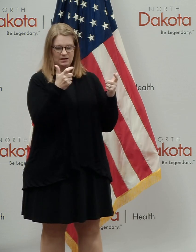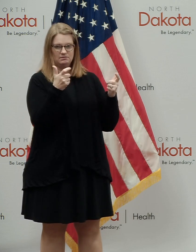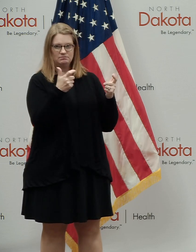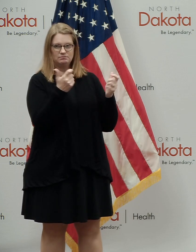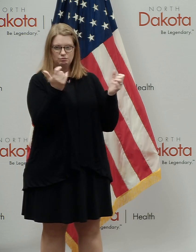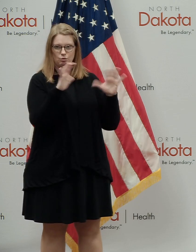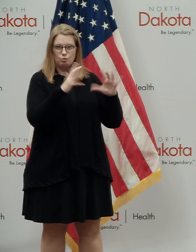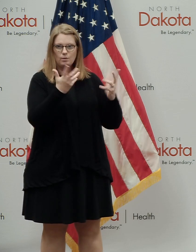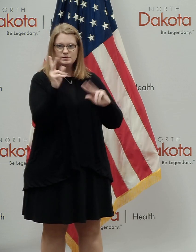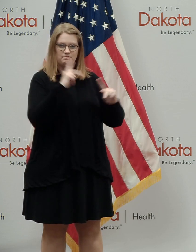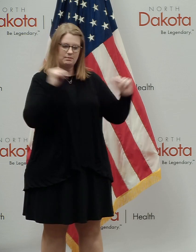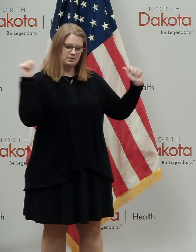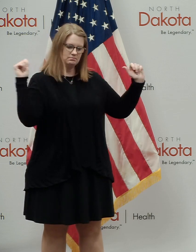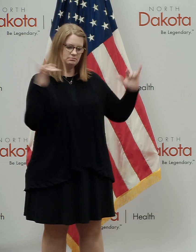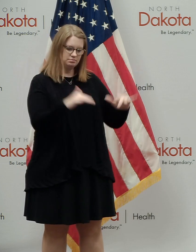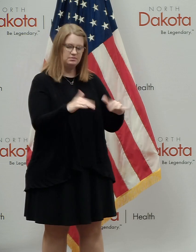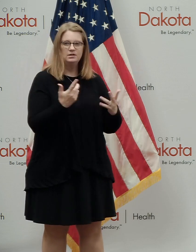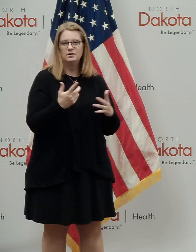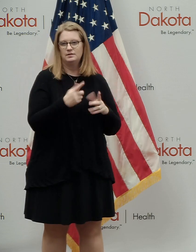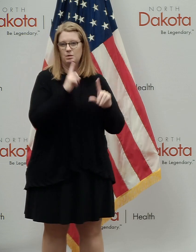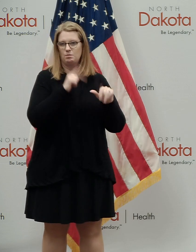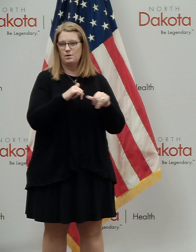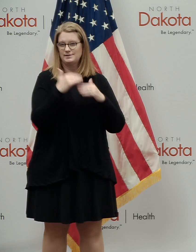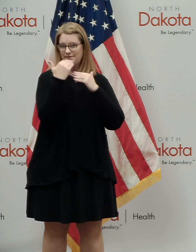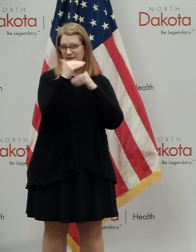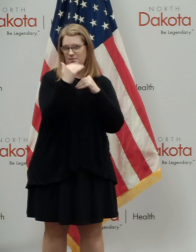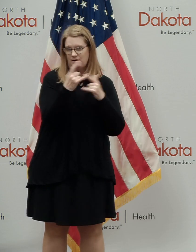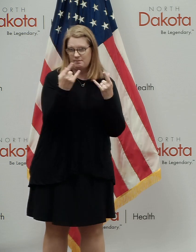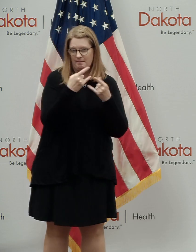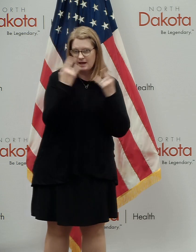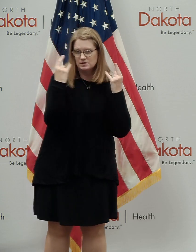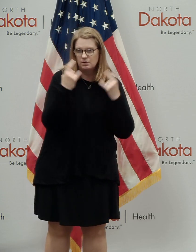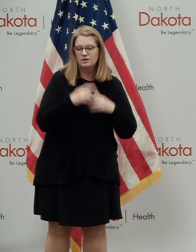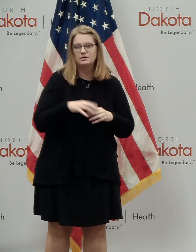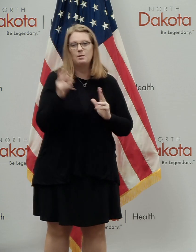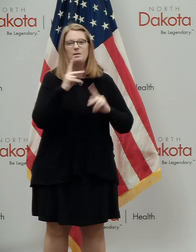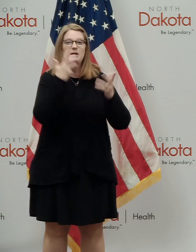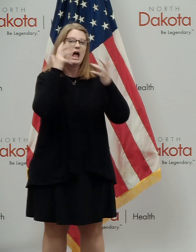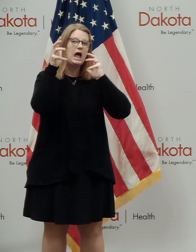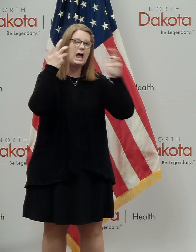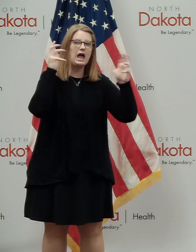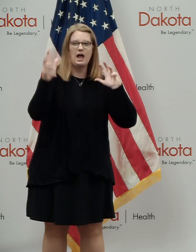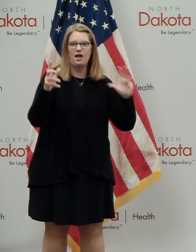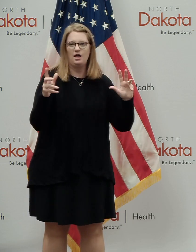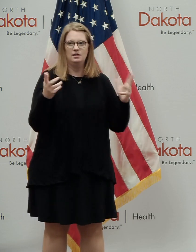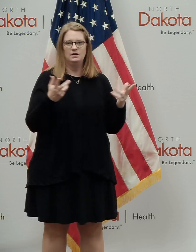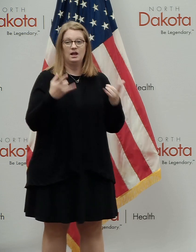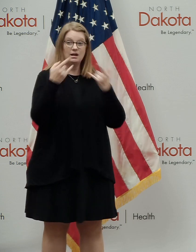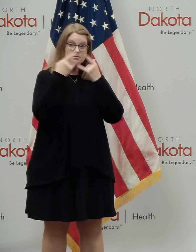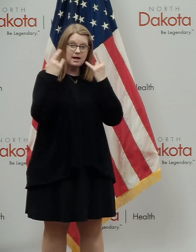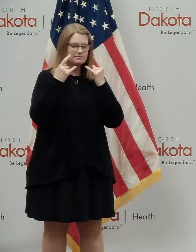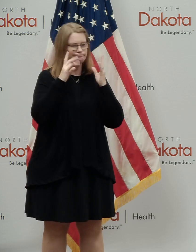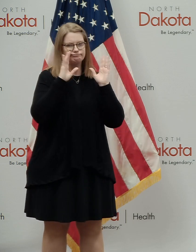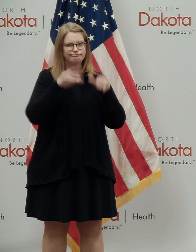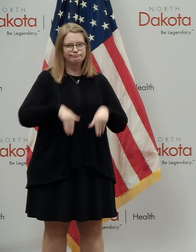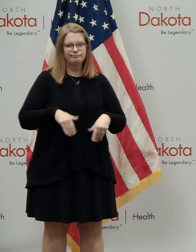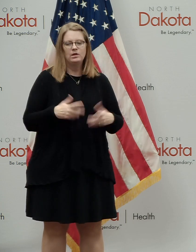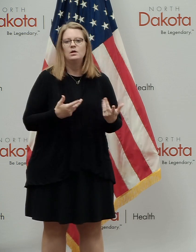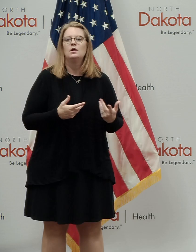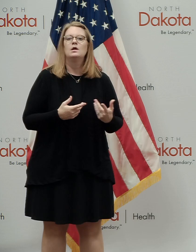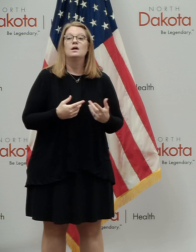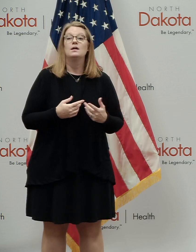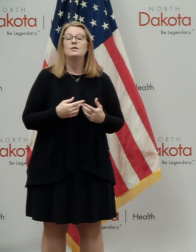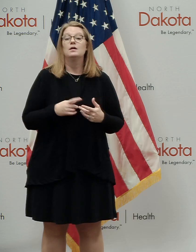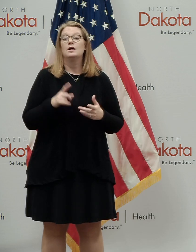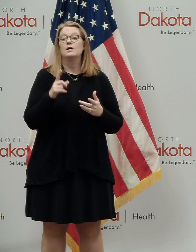congregations of people with reports of limited mask wearing, with people shouting, cheering, doing all this. And we do know that from some of the